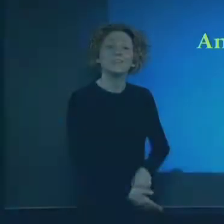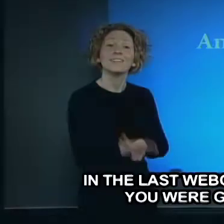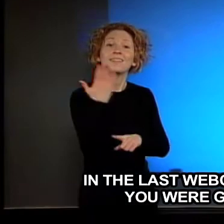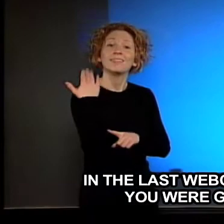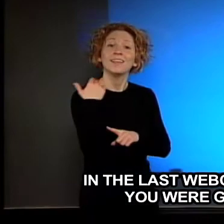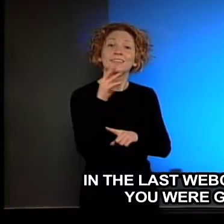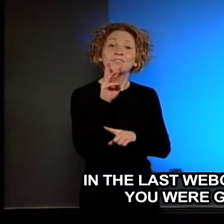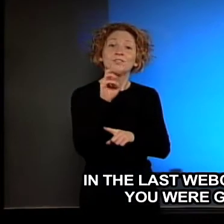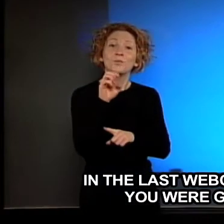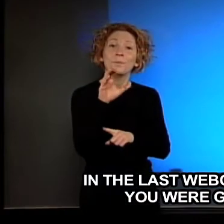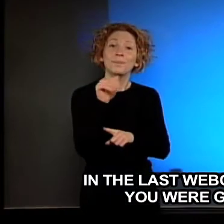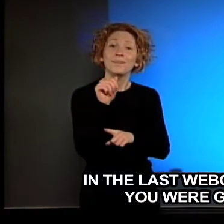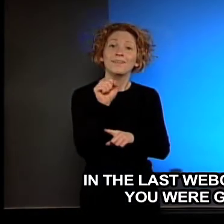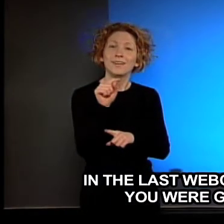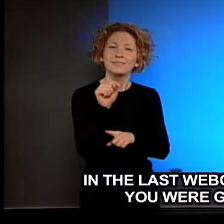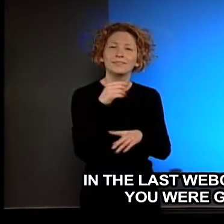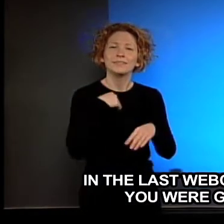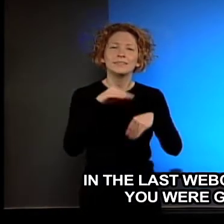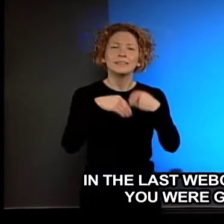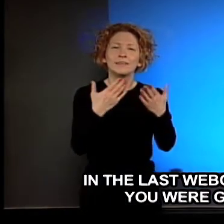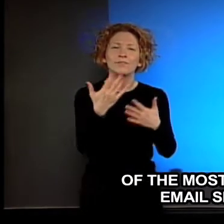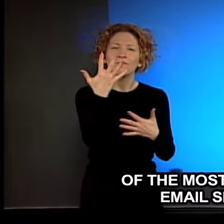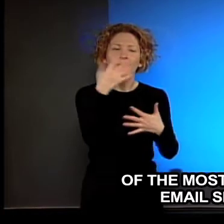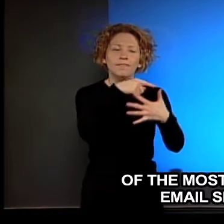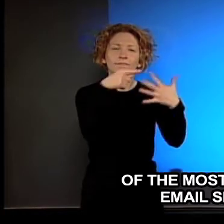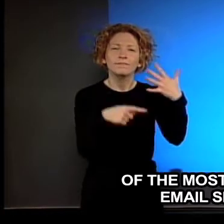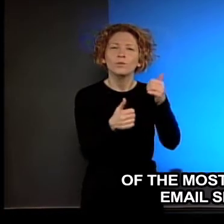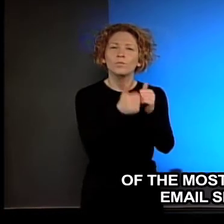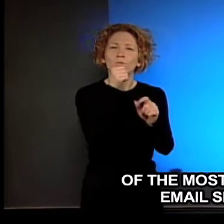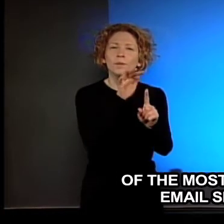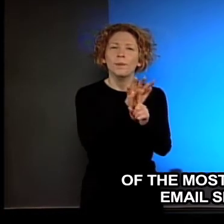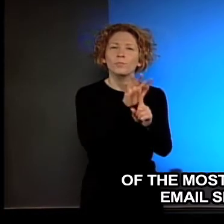In the last webcast on email, you were given 5 of the most popular email sites.